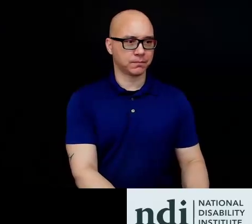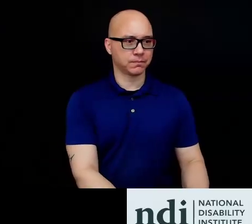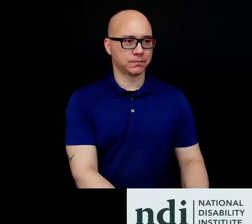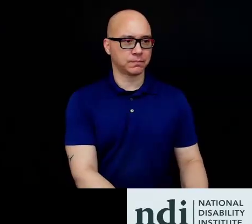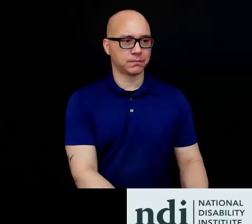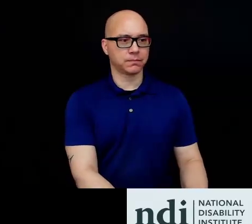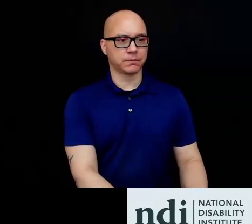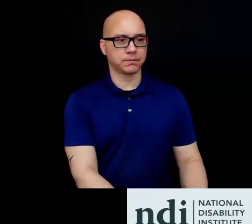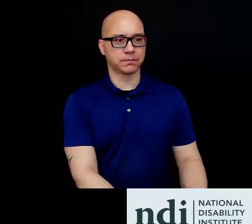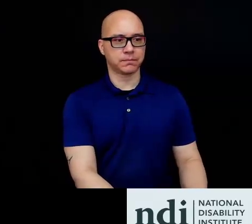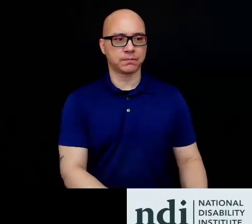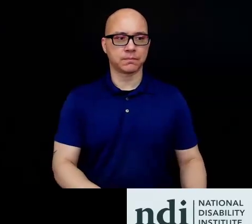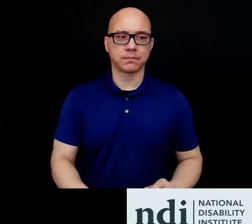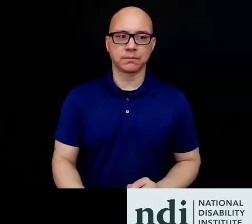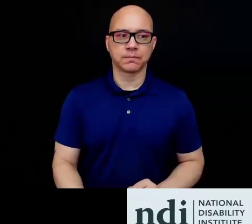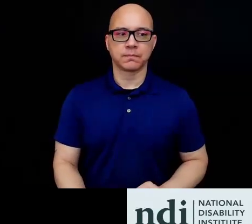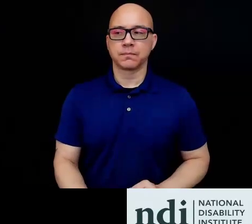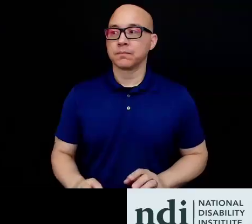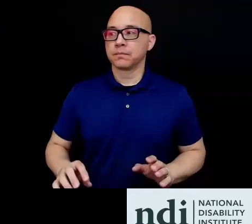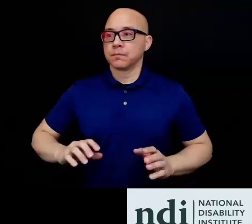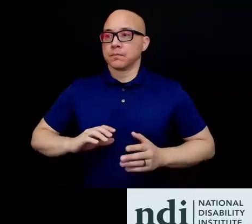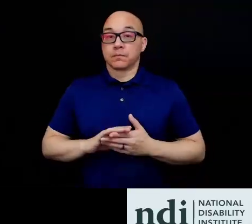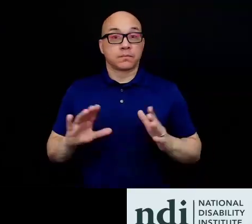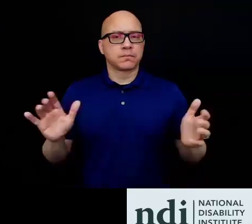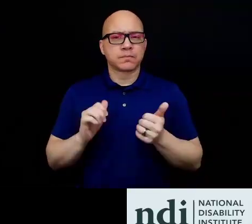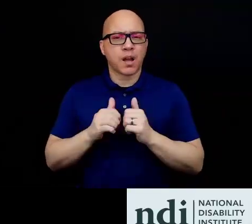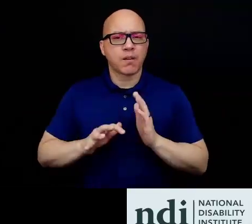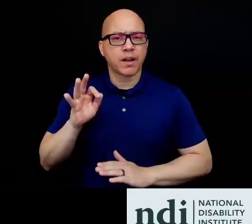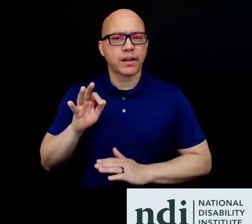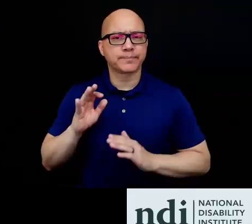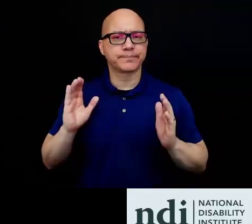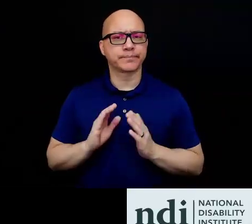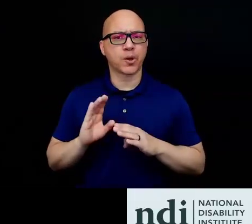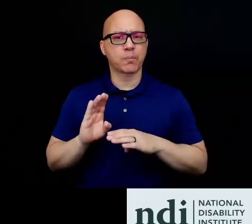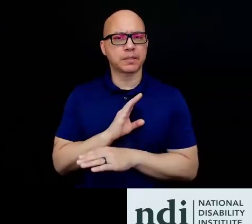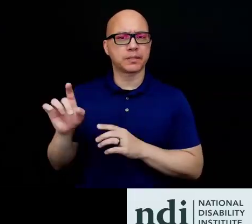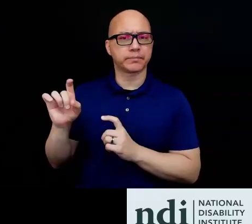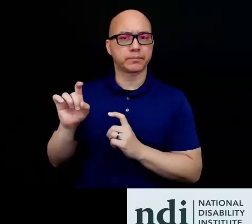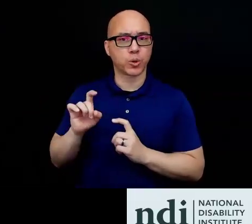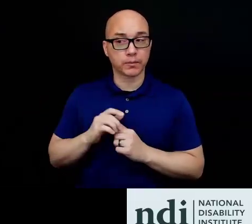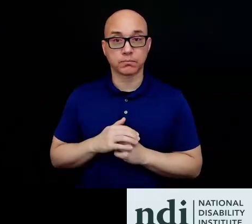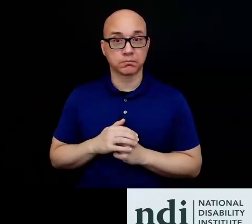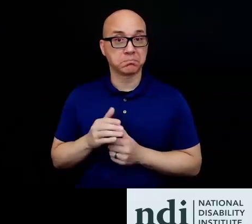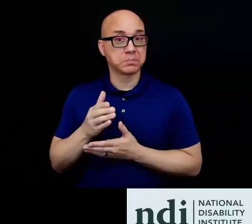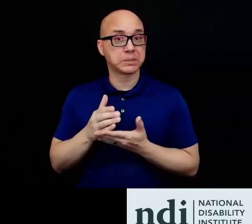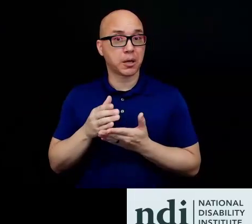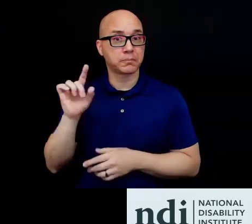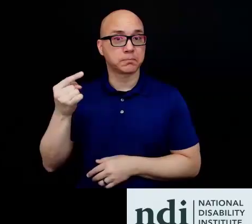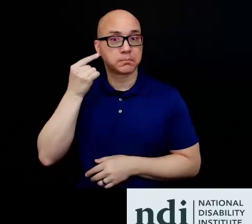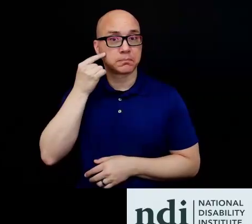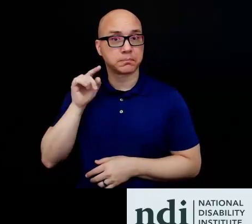Now, where to find small business grants? There are some government websites to consider or to